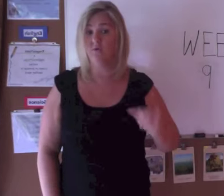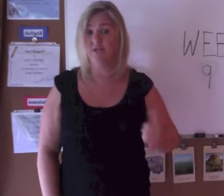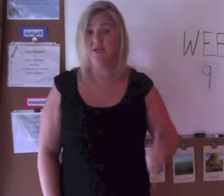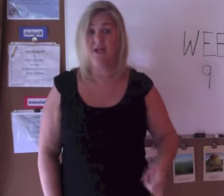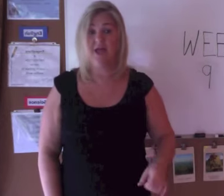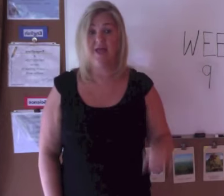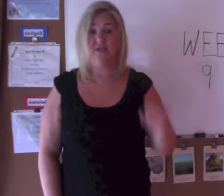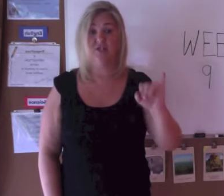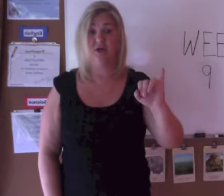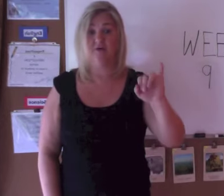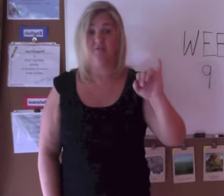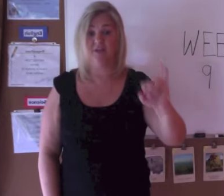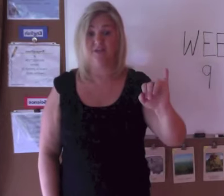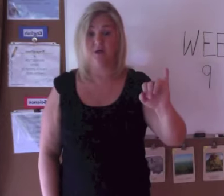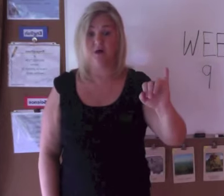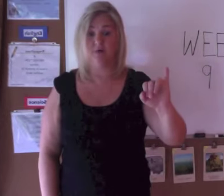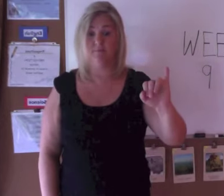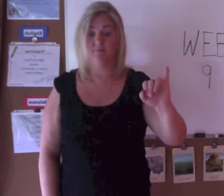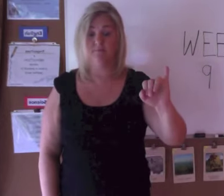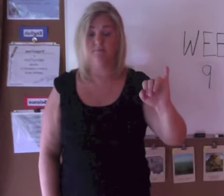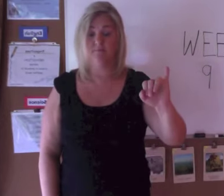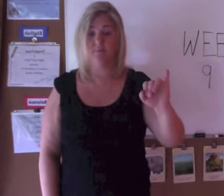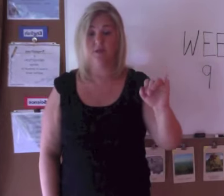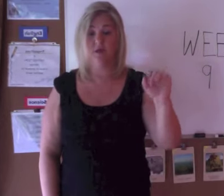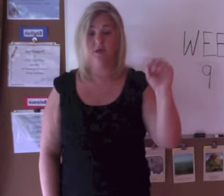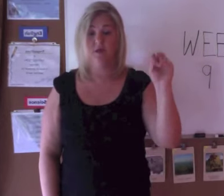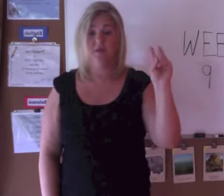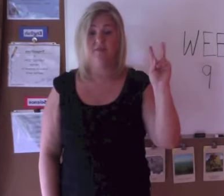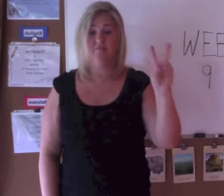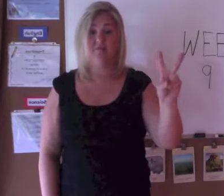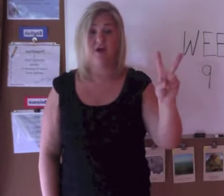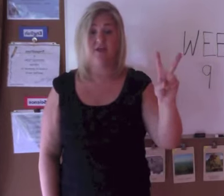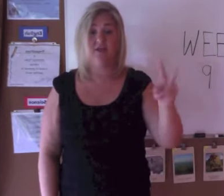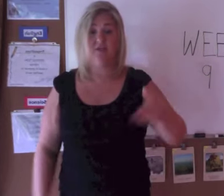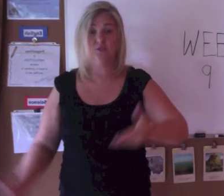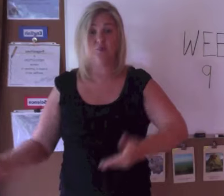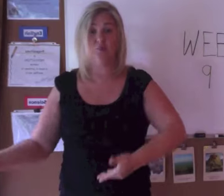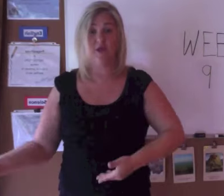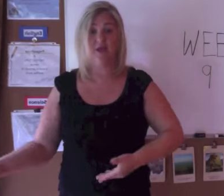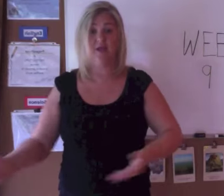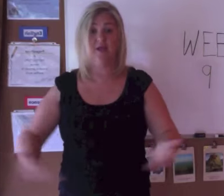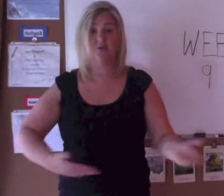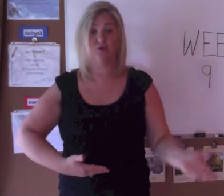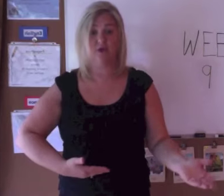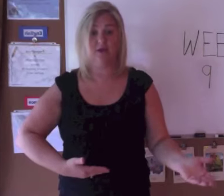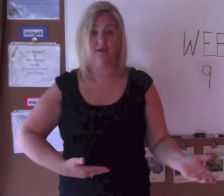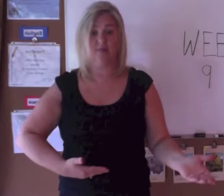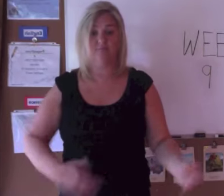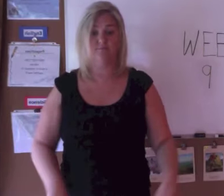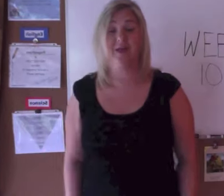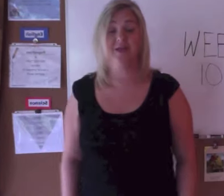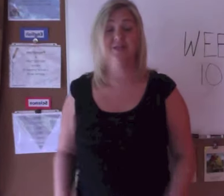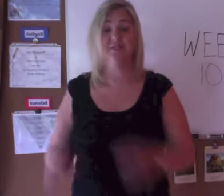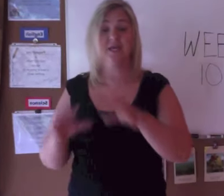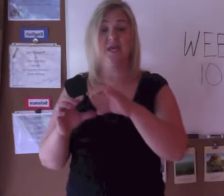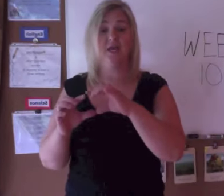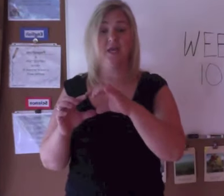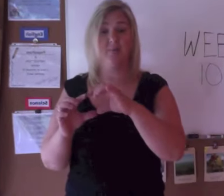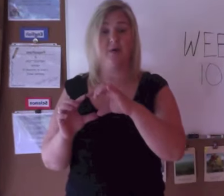Golden Age of Islam. The Vikings raid and trade. Han Empire.